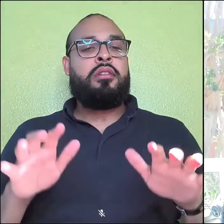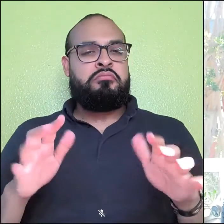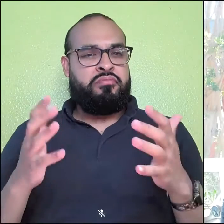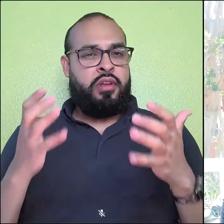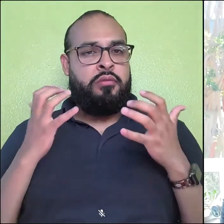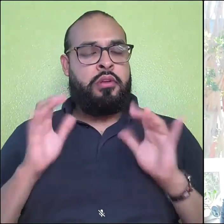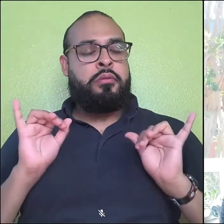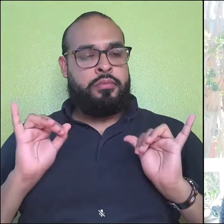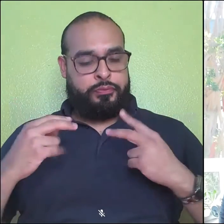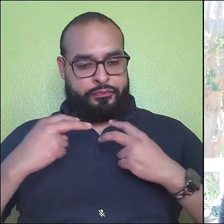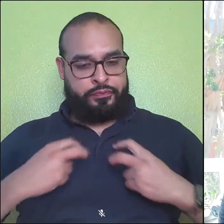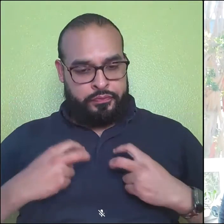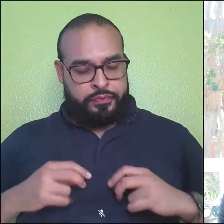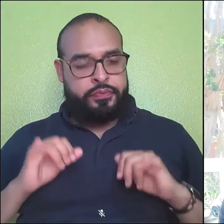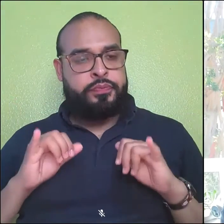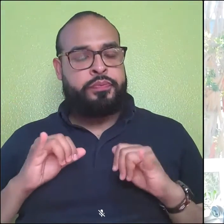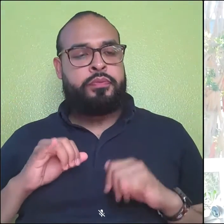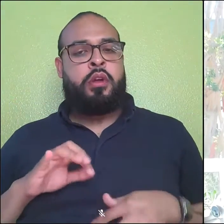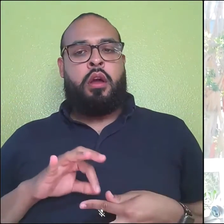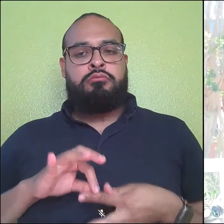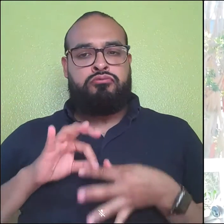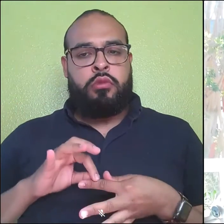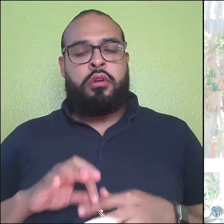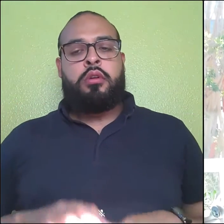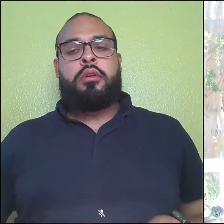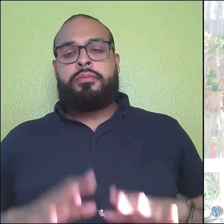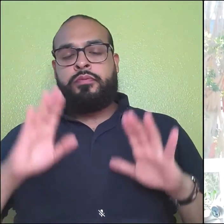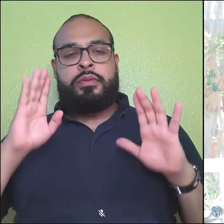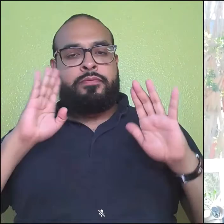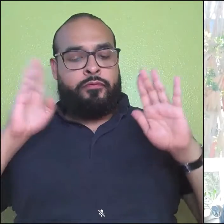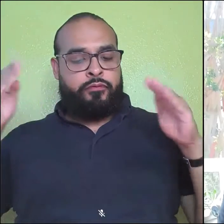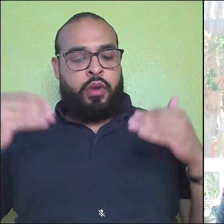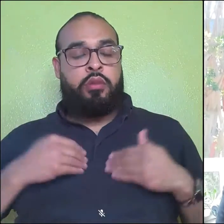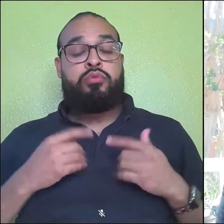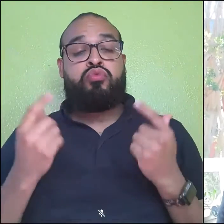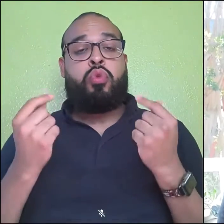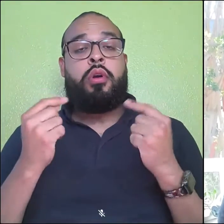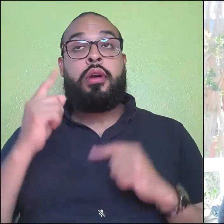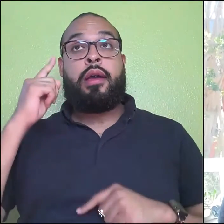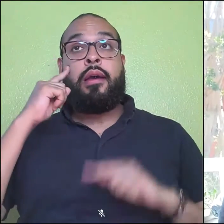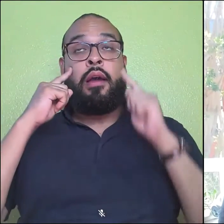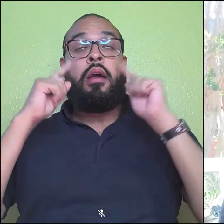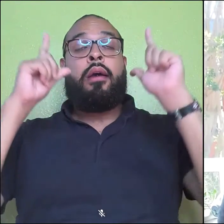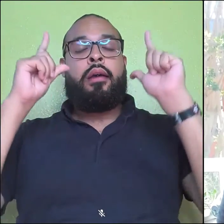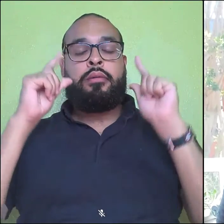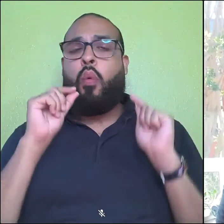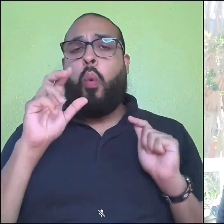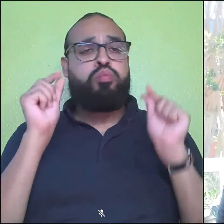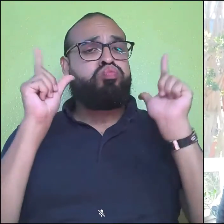with yourselves. So just inviting you to just close your eyes. You can keep your eyes open.